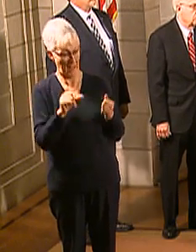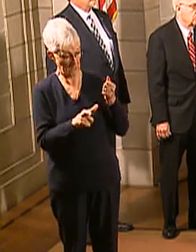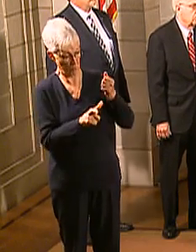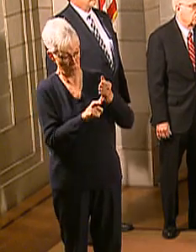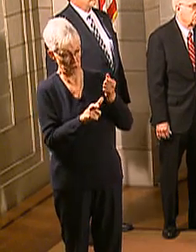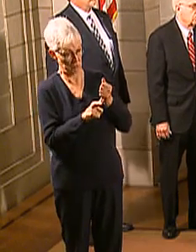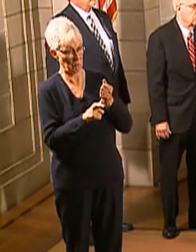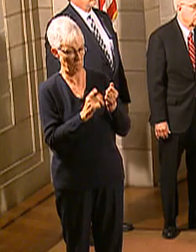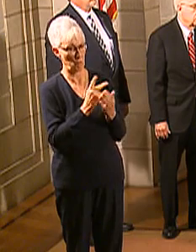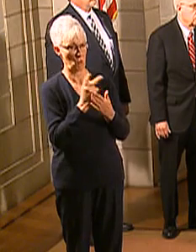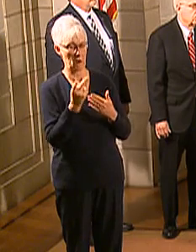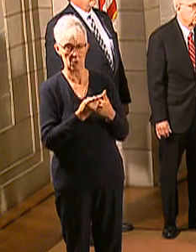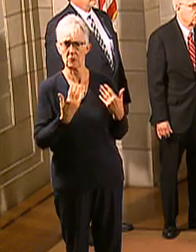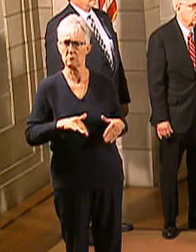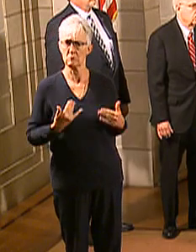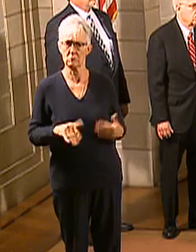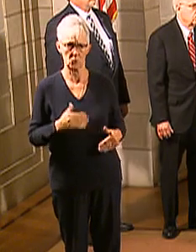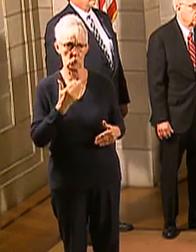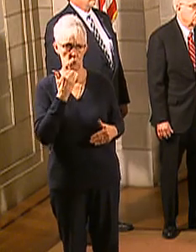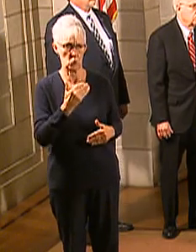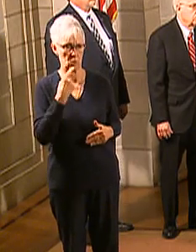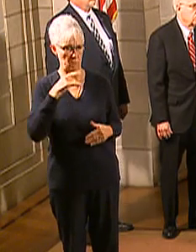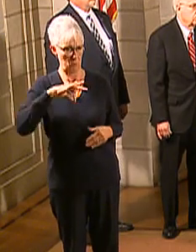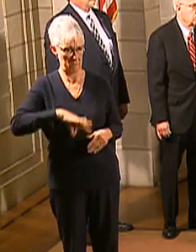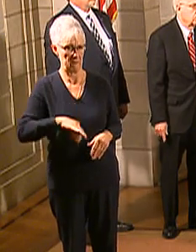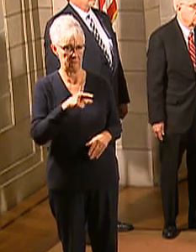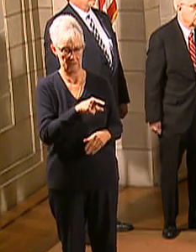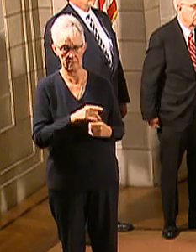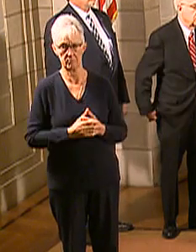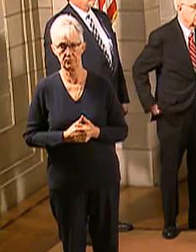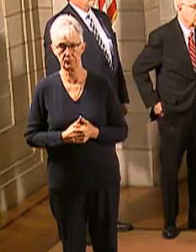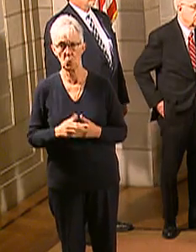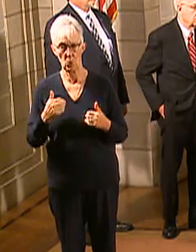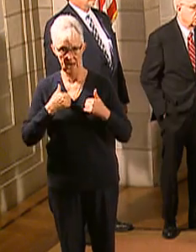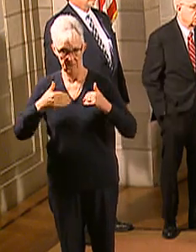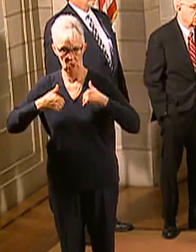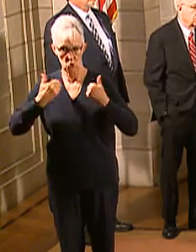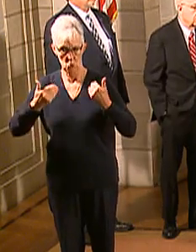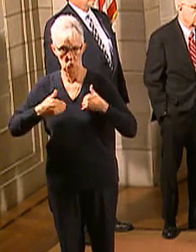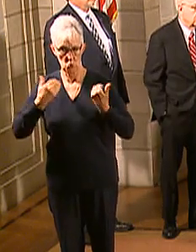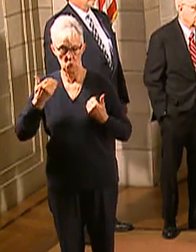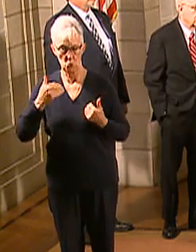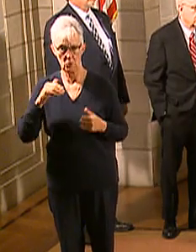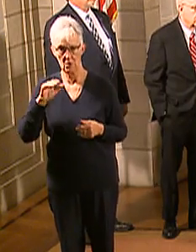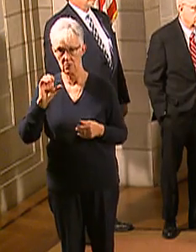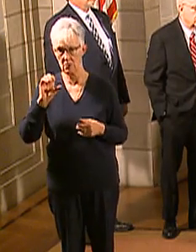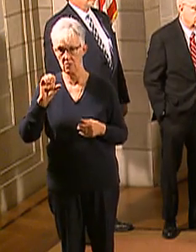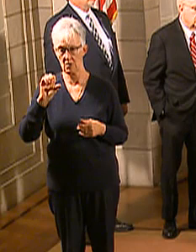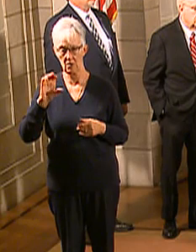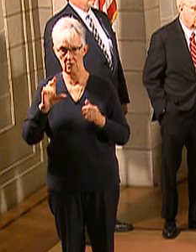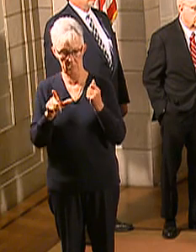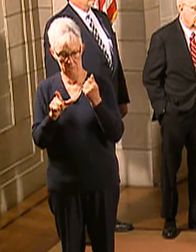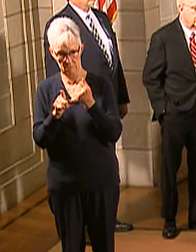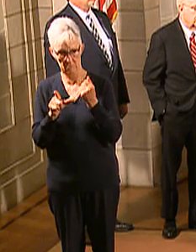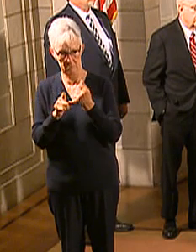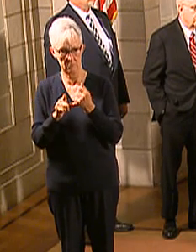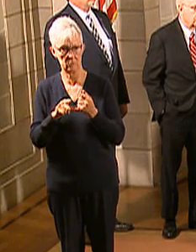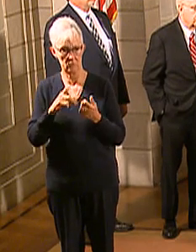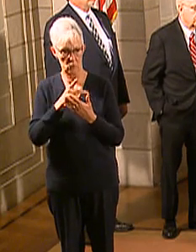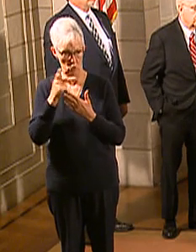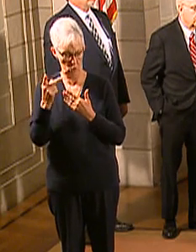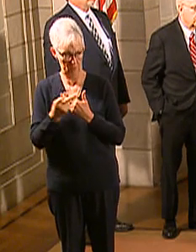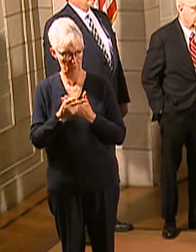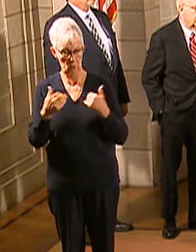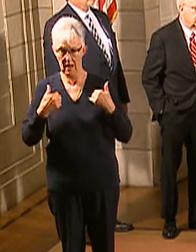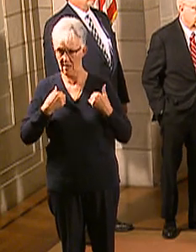about the registered apprenticeship program and the youth registered apprenticeship program, but there's other opportunities out there we've talked about in the past as well, like the